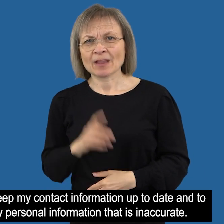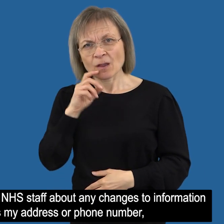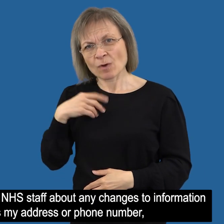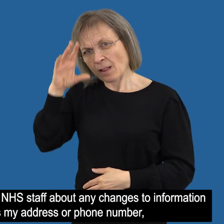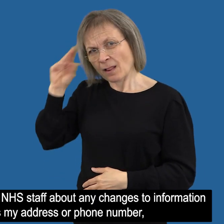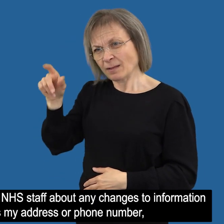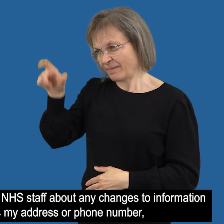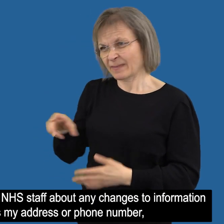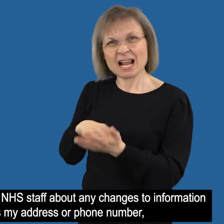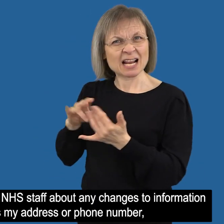inaccurate.